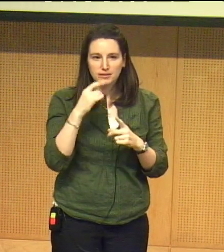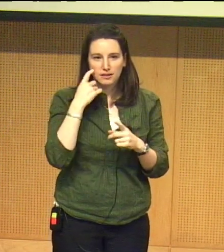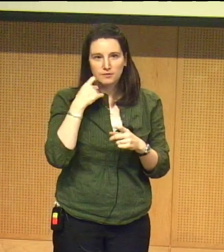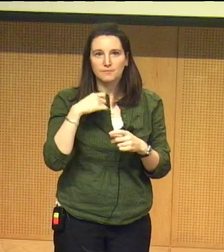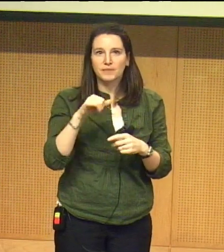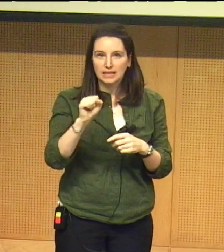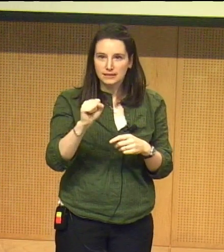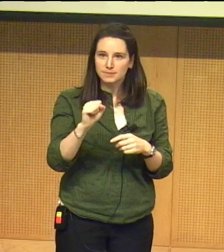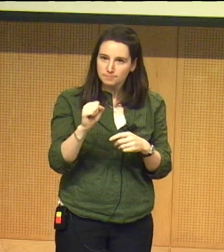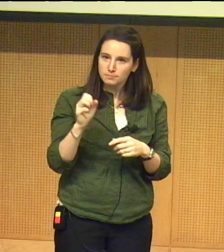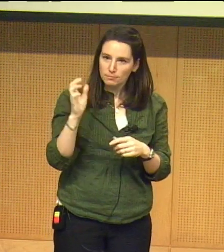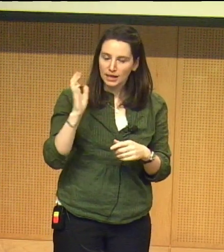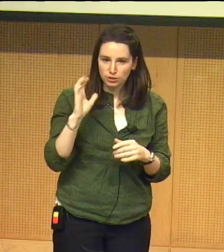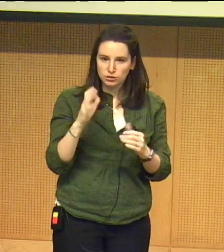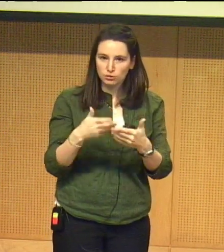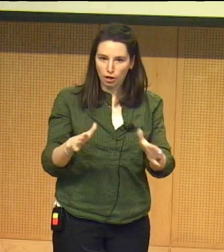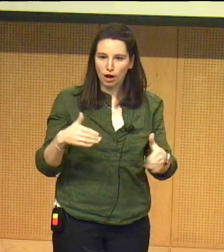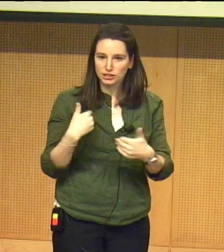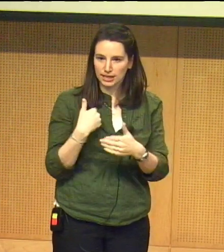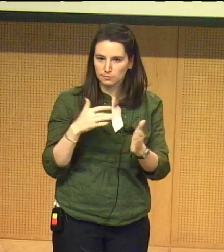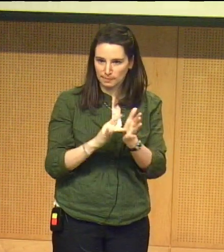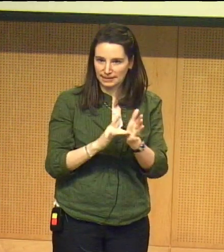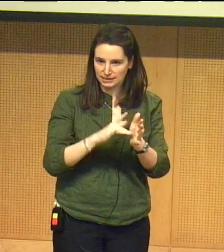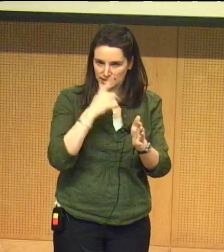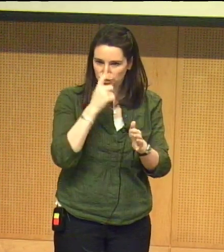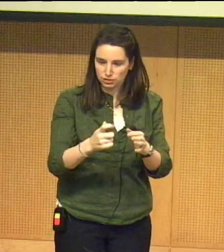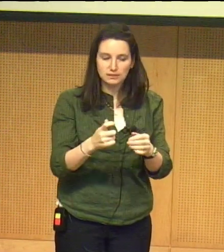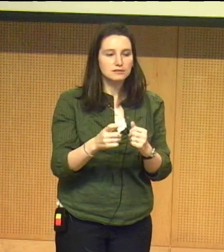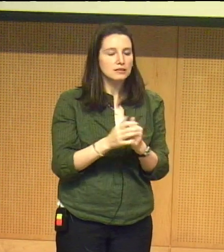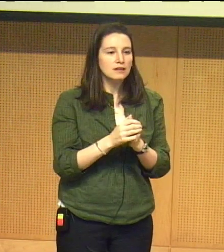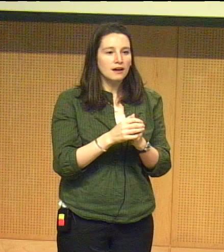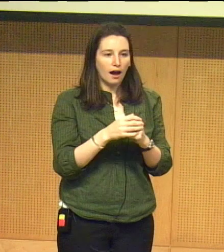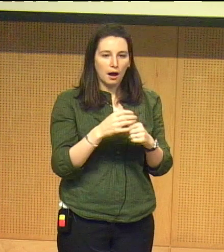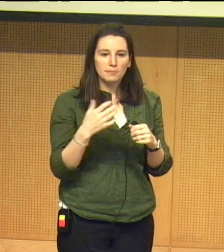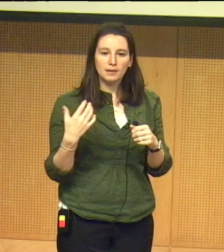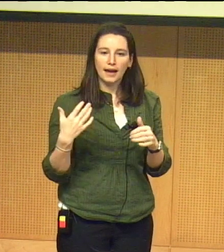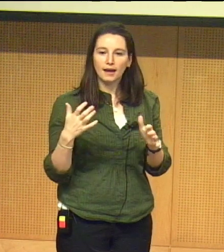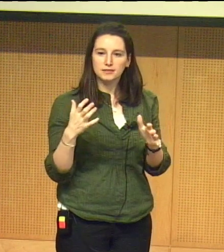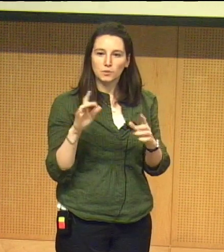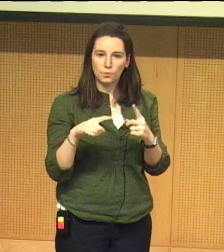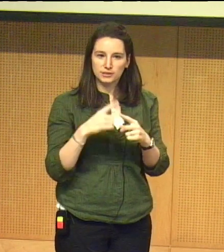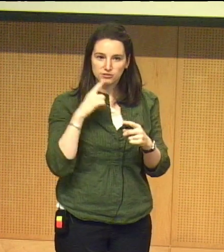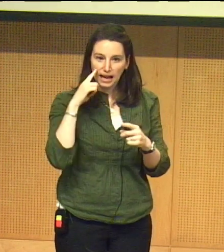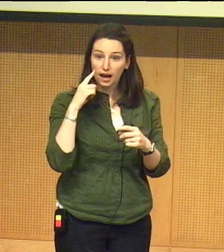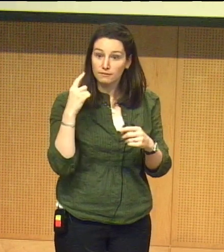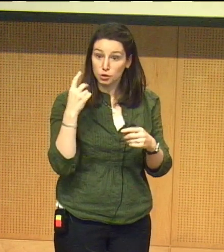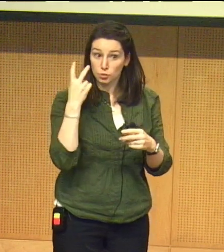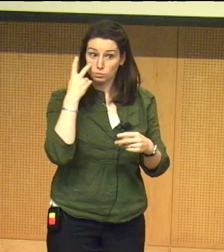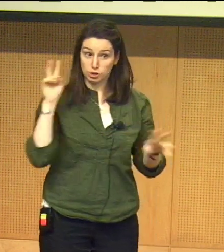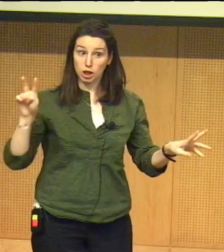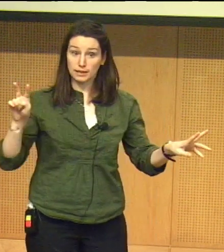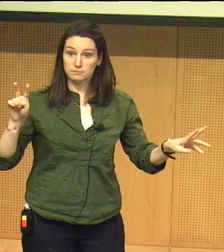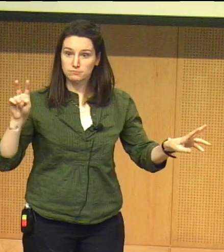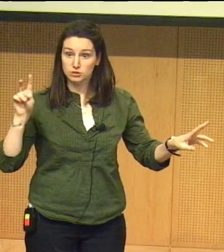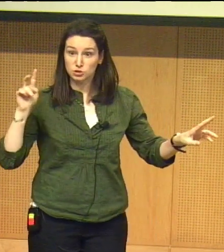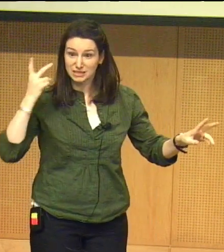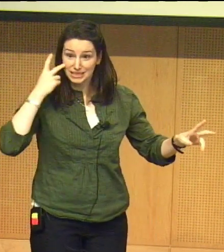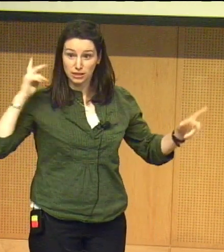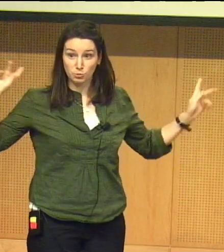positive is I used to do large animal medicine interests. And when you're deaf, you're looking. See your